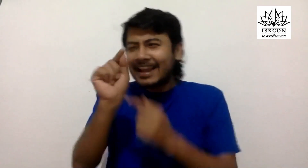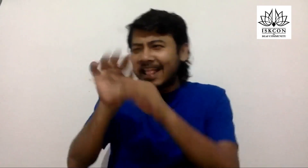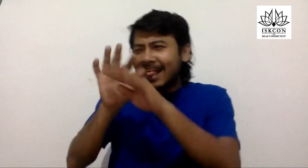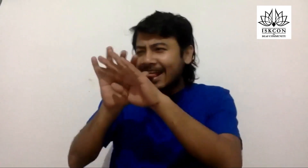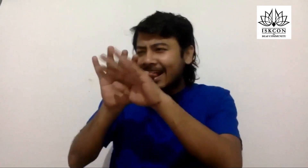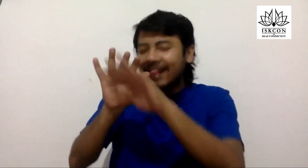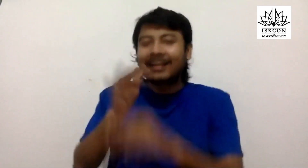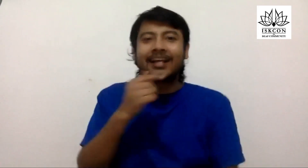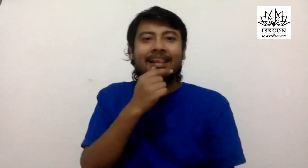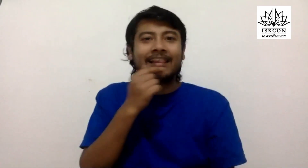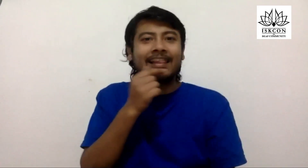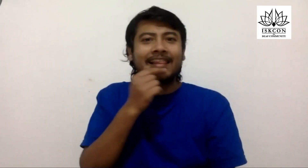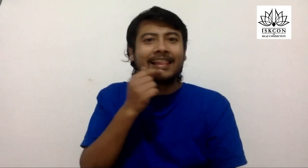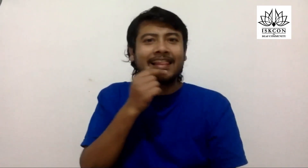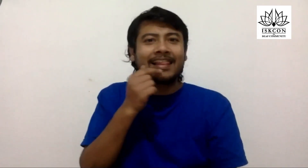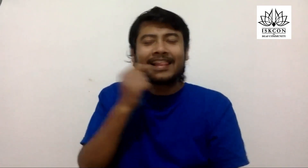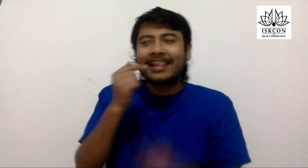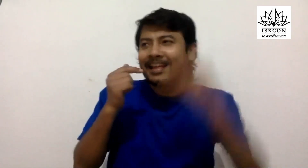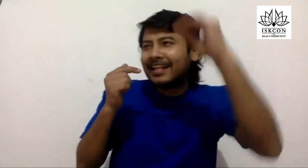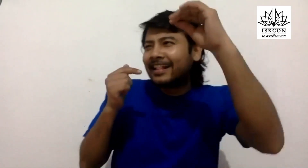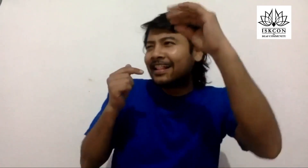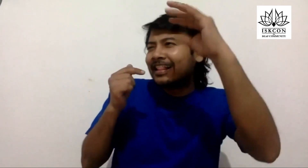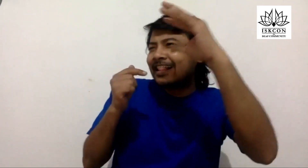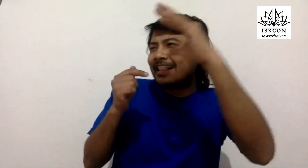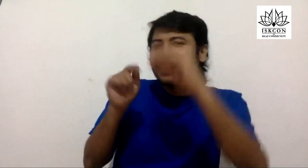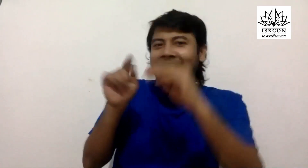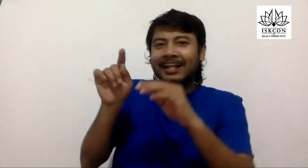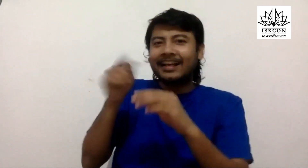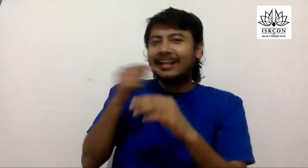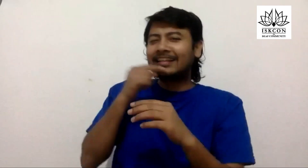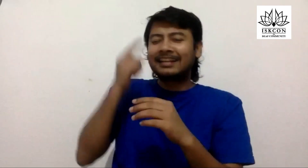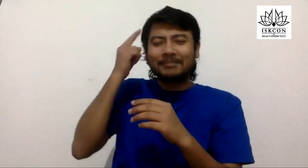is kissed again and again by Mother Yashoda.